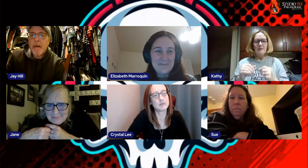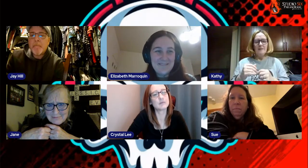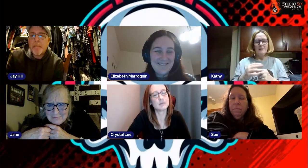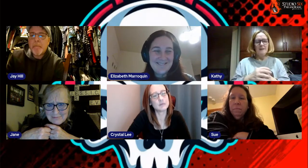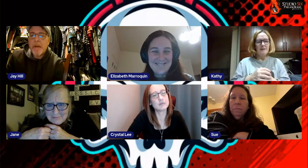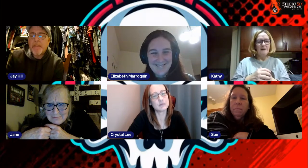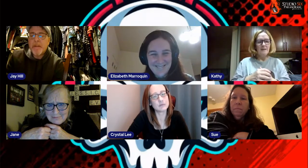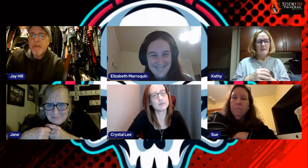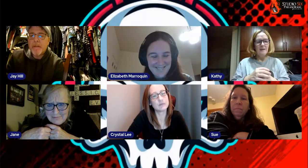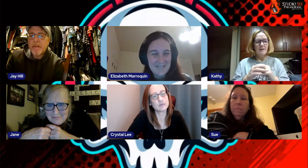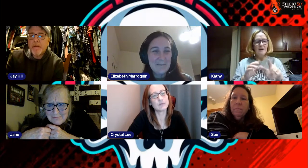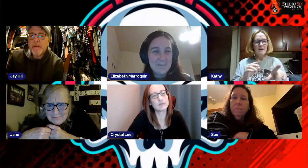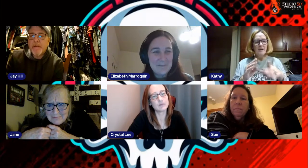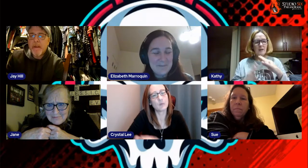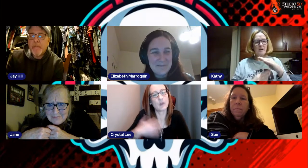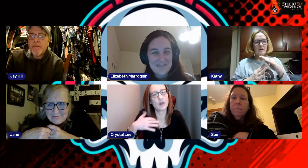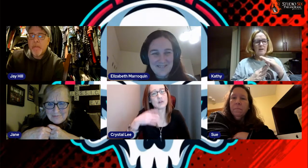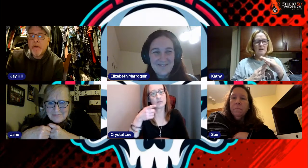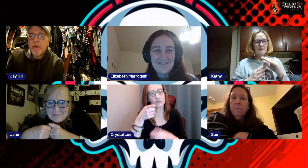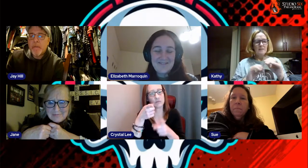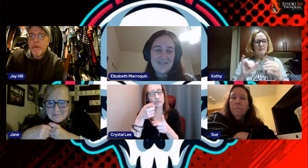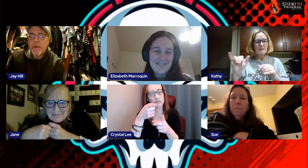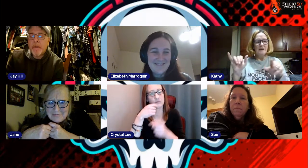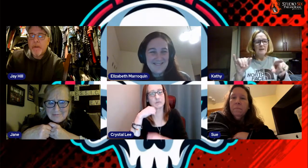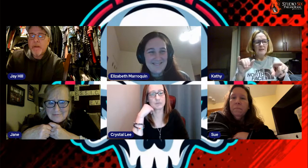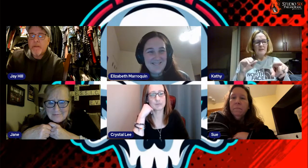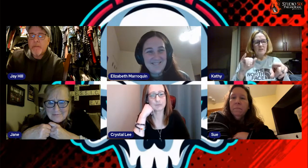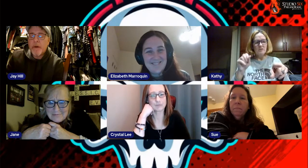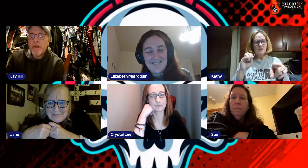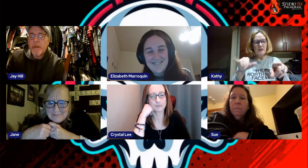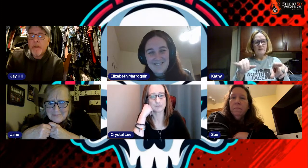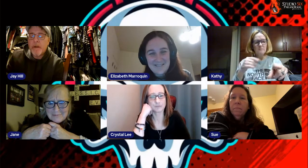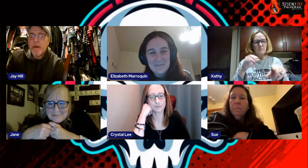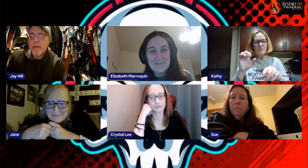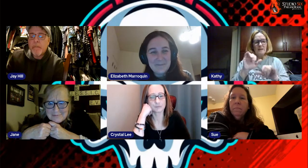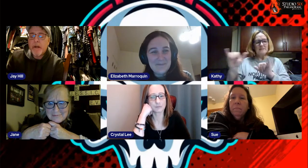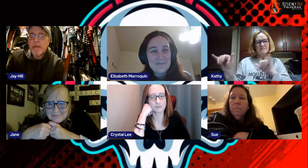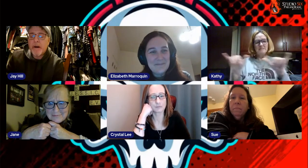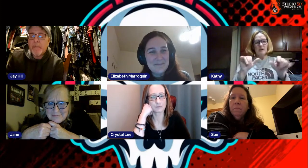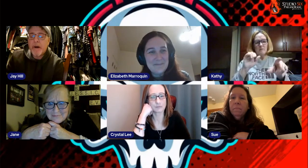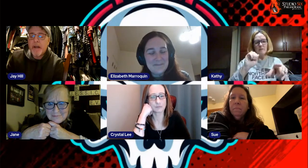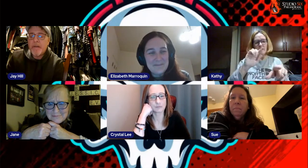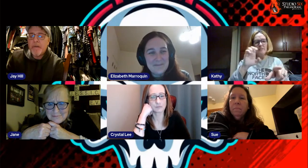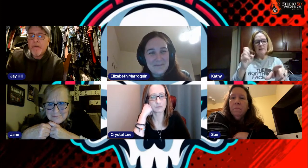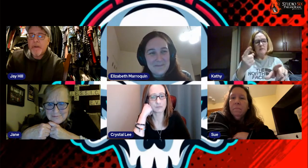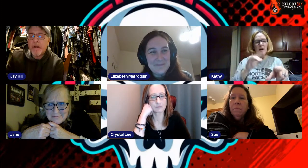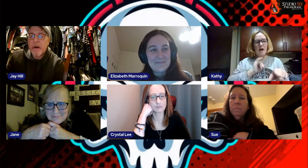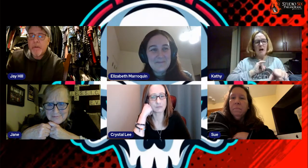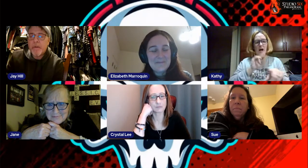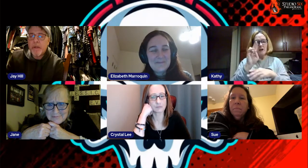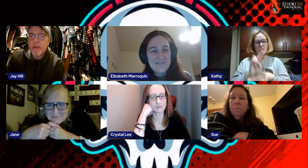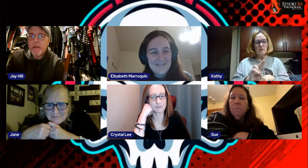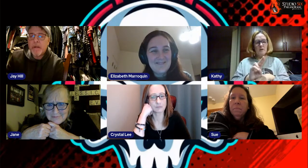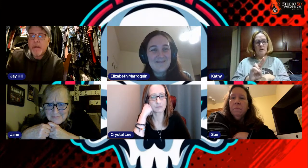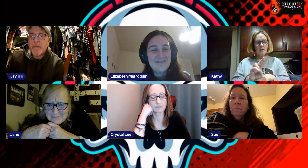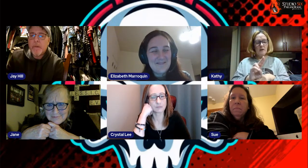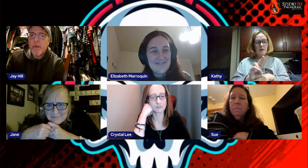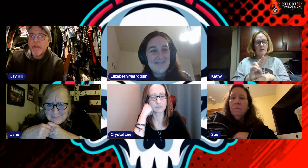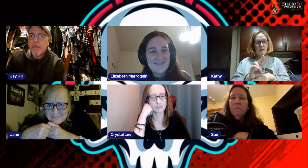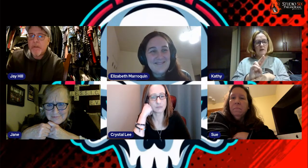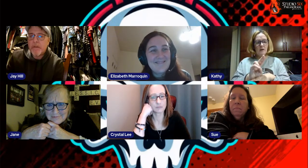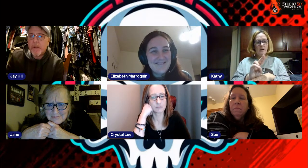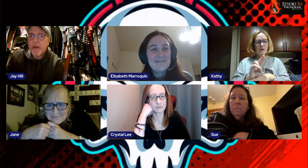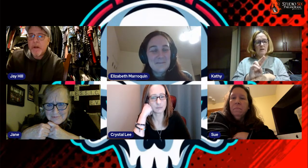yeah, I'm basically the same, similar with Elizabeth, but I do psychometry